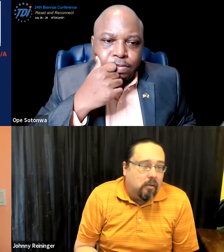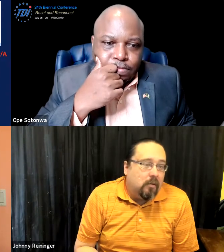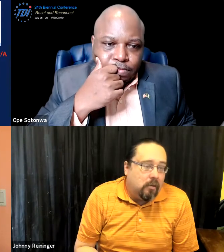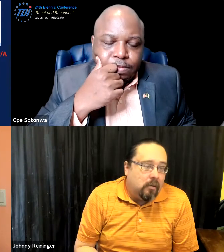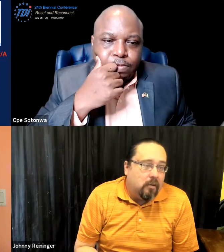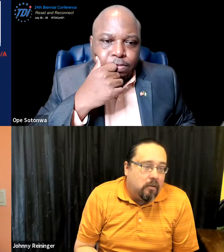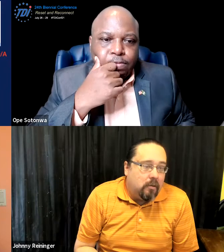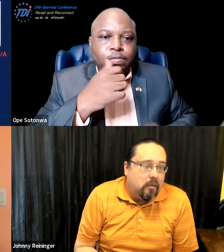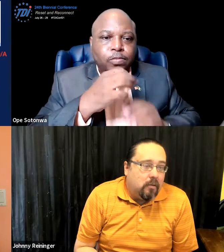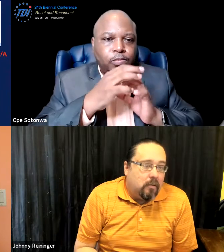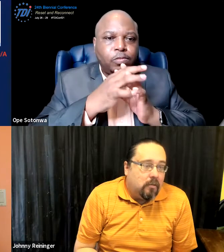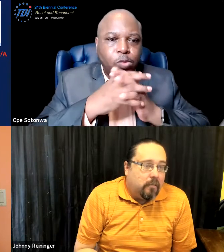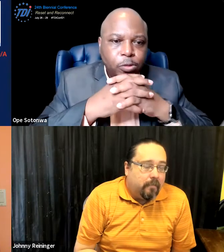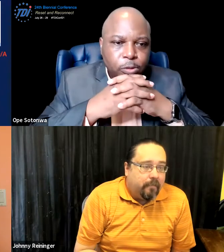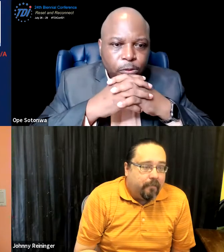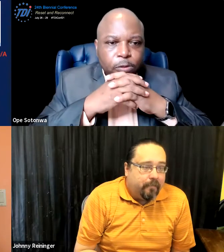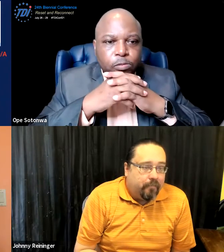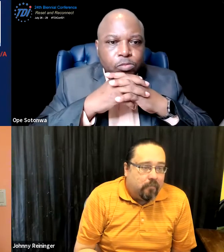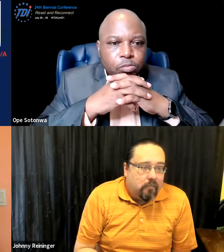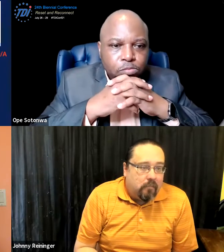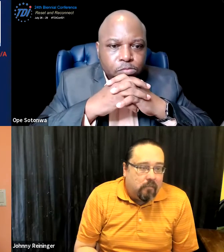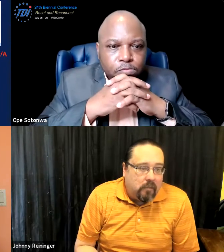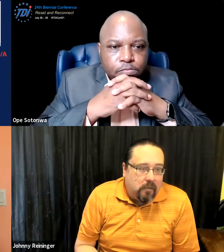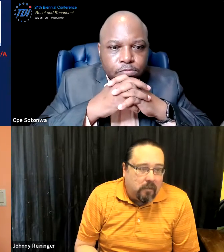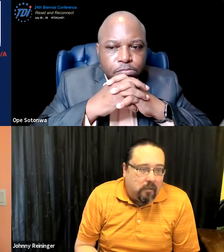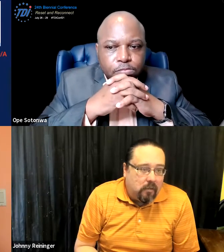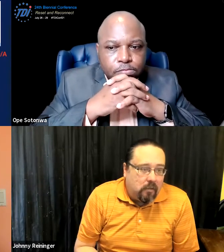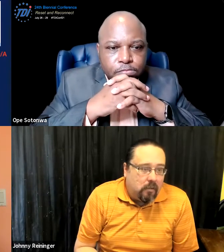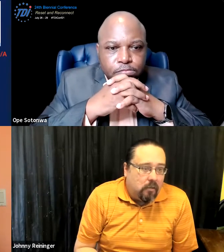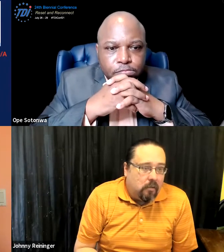like equipment, like an iPhone, like you see right here, my iPhone.